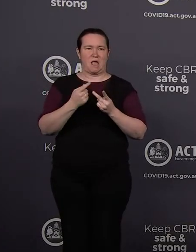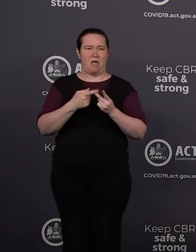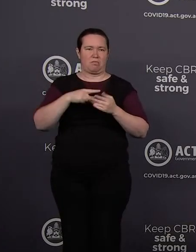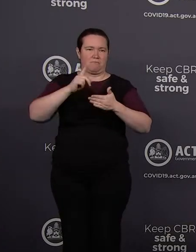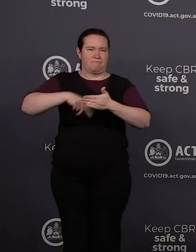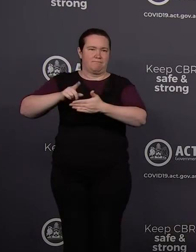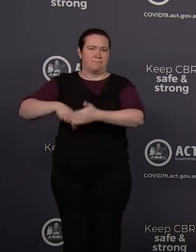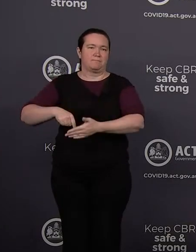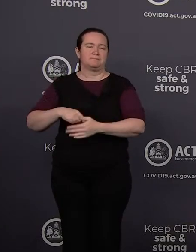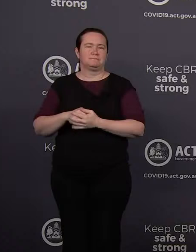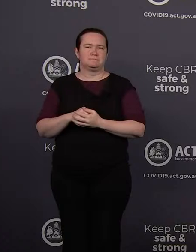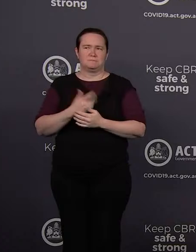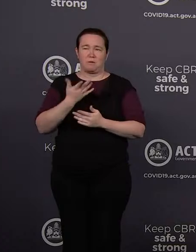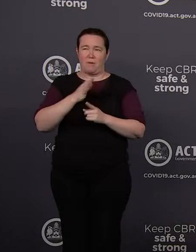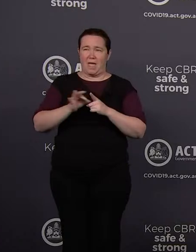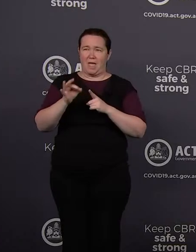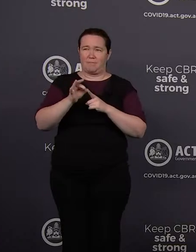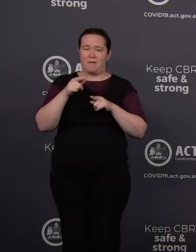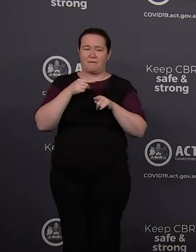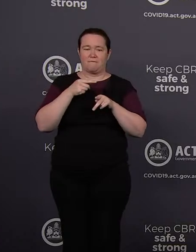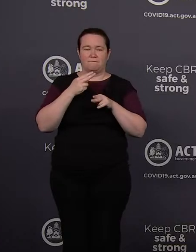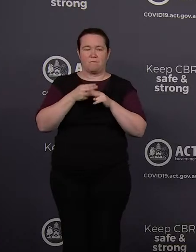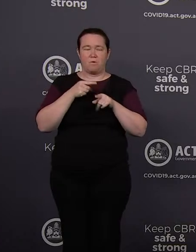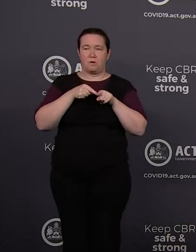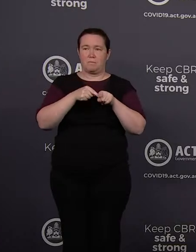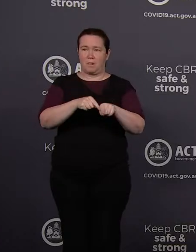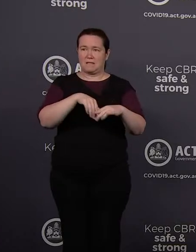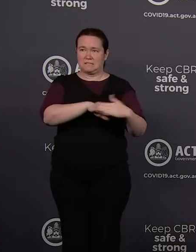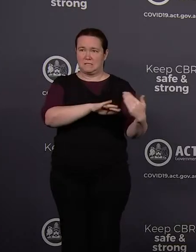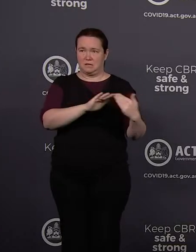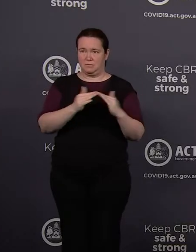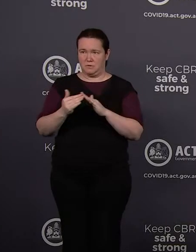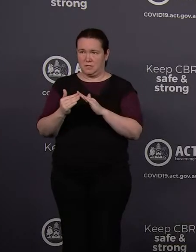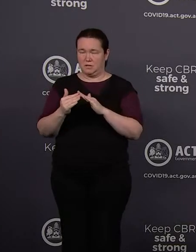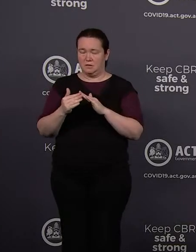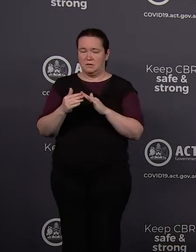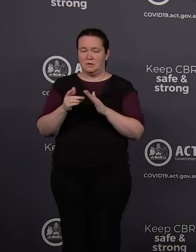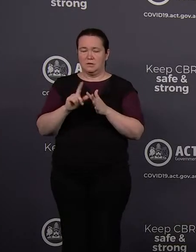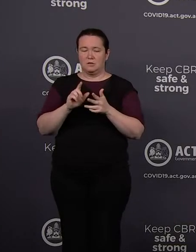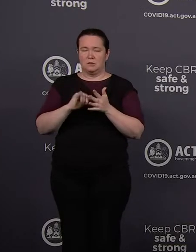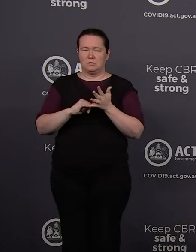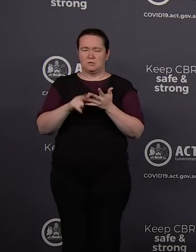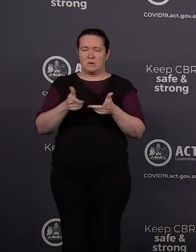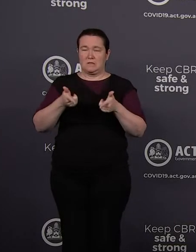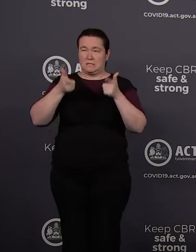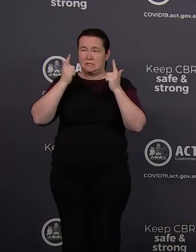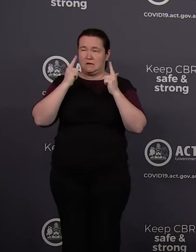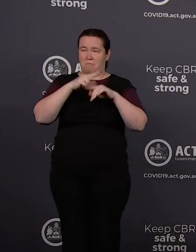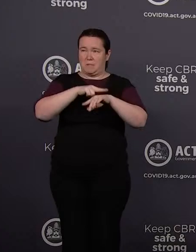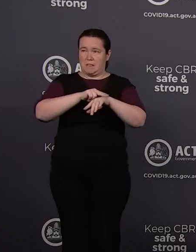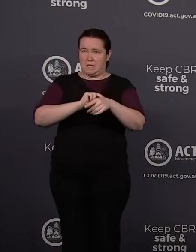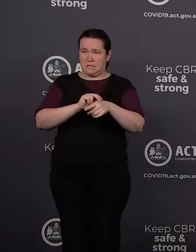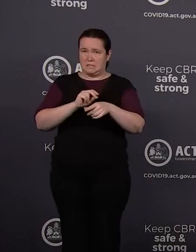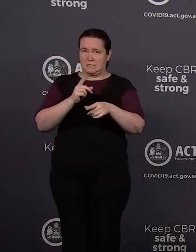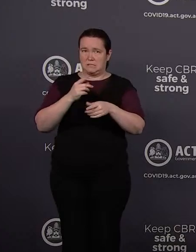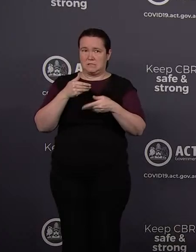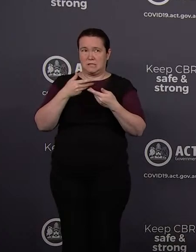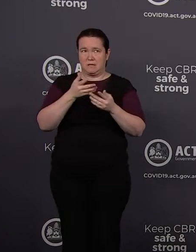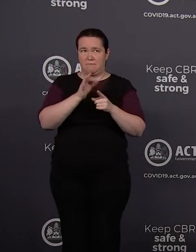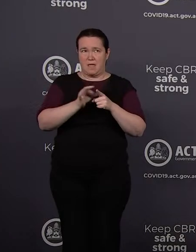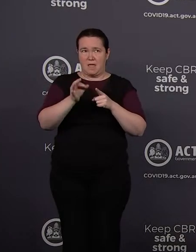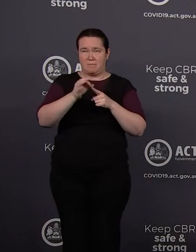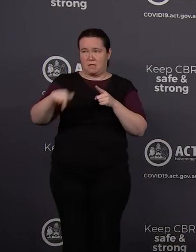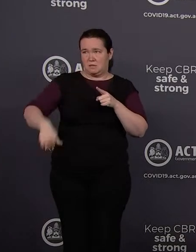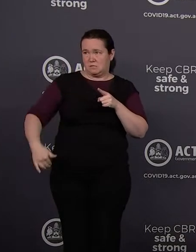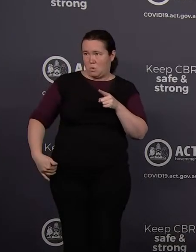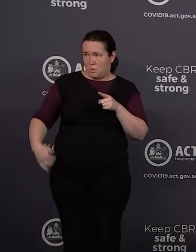on compliance in the community, please? So Chief Police Officer provided that update to Cabinet this